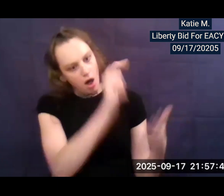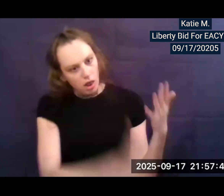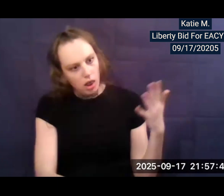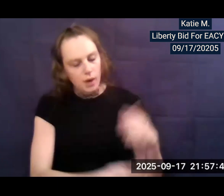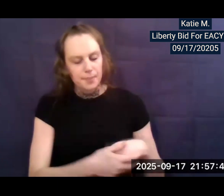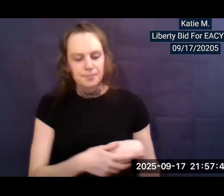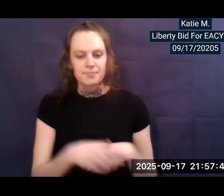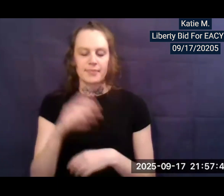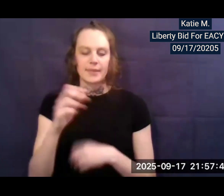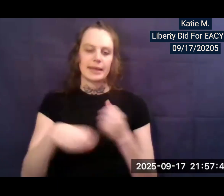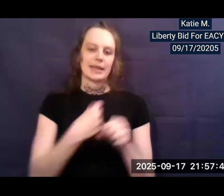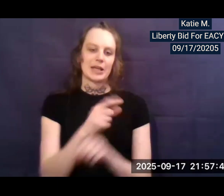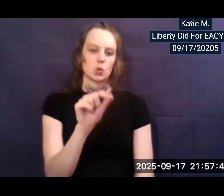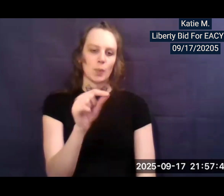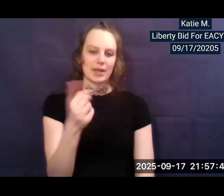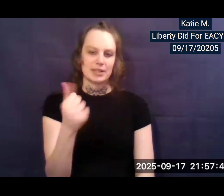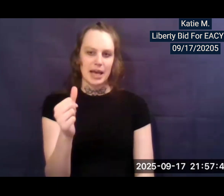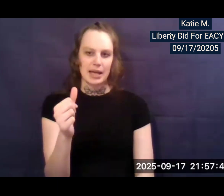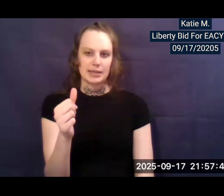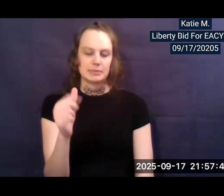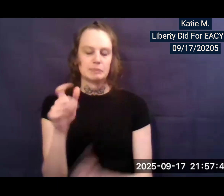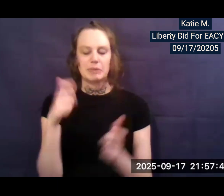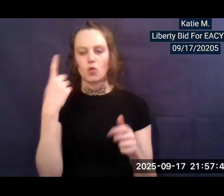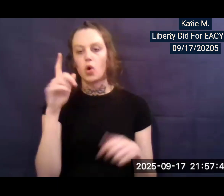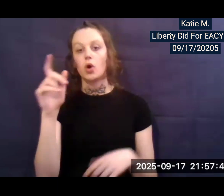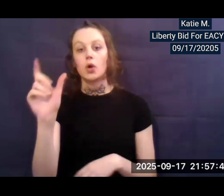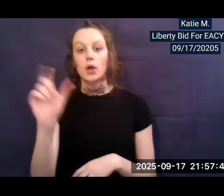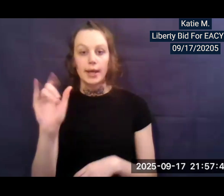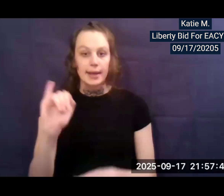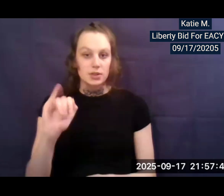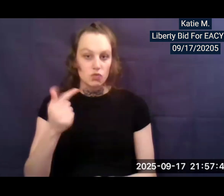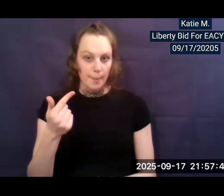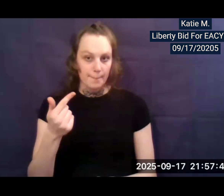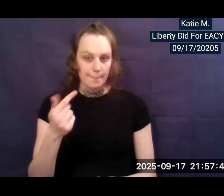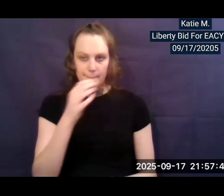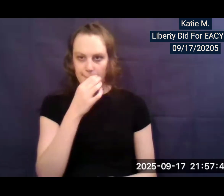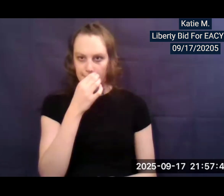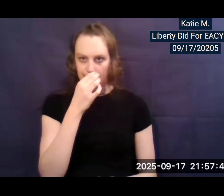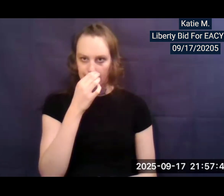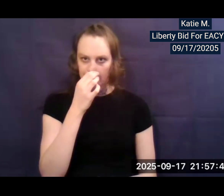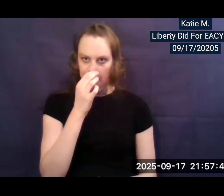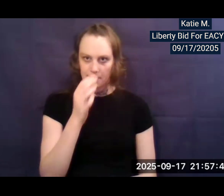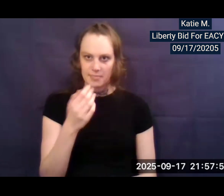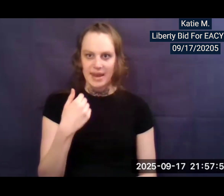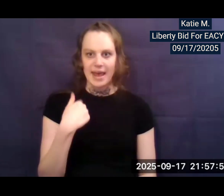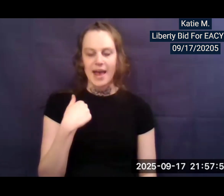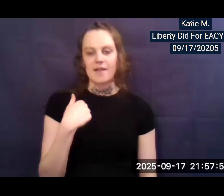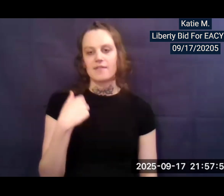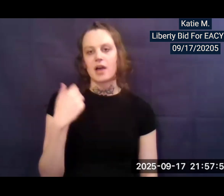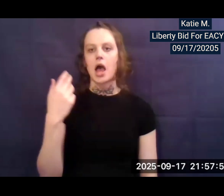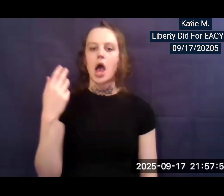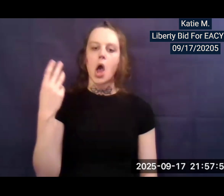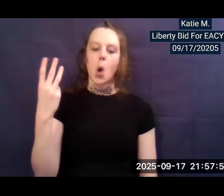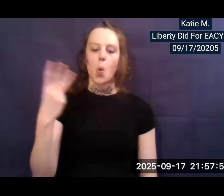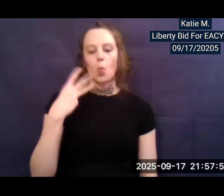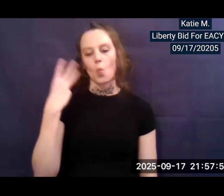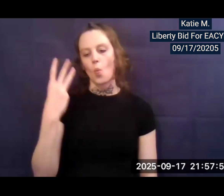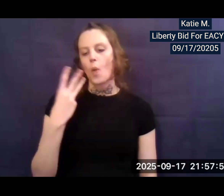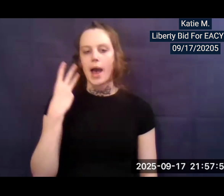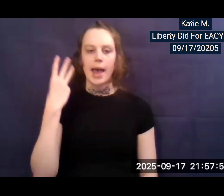big time for like Instagram, those workouts and like having Why Not Wednesday. So I think I was able to like not drink for like a